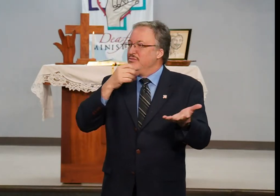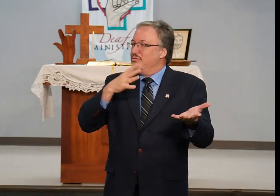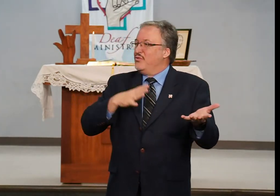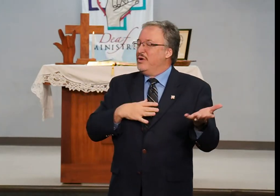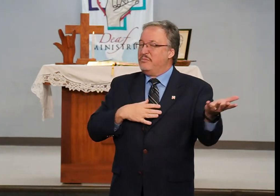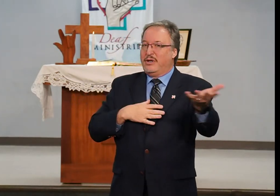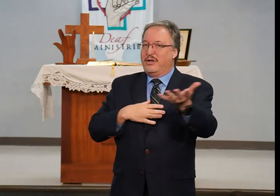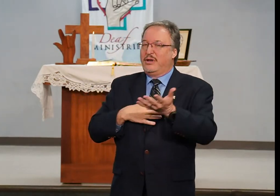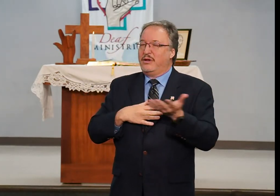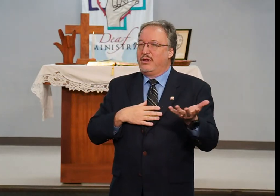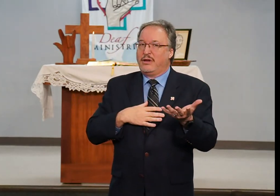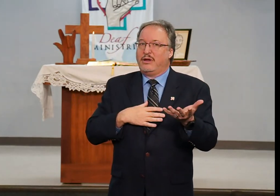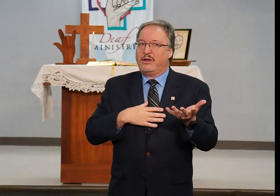I saw these women